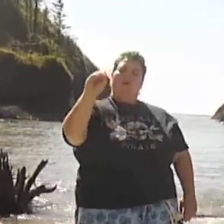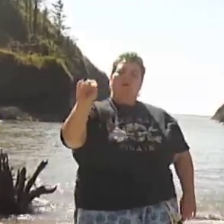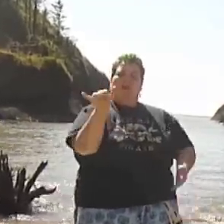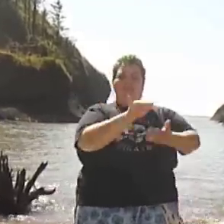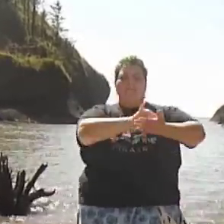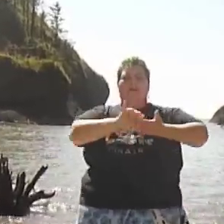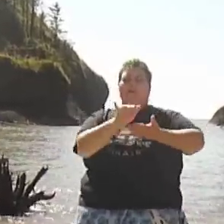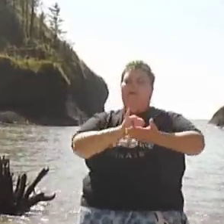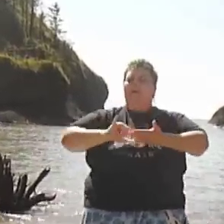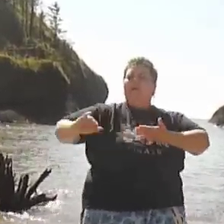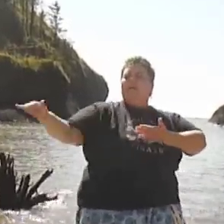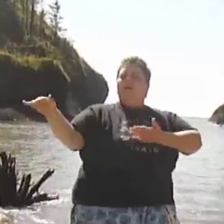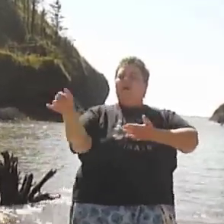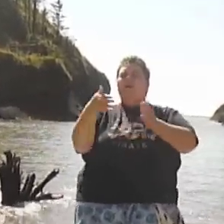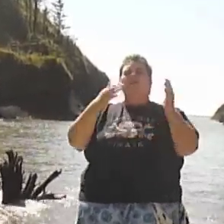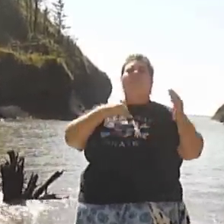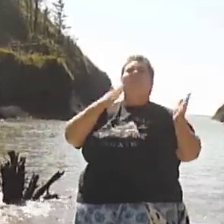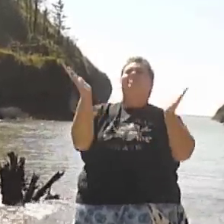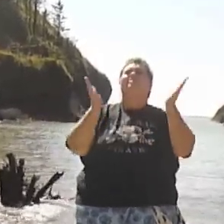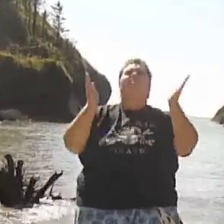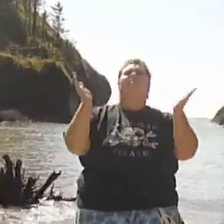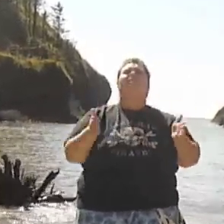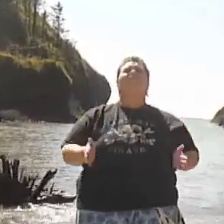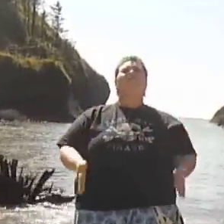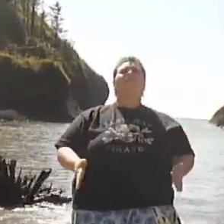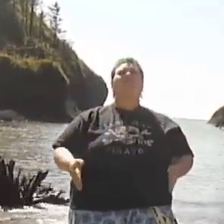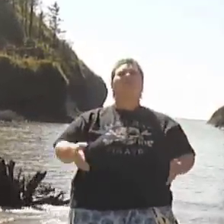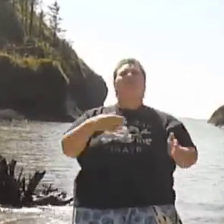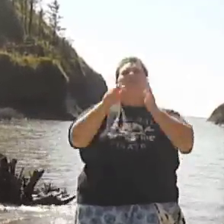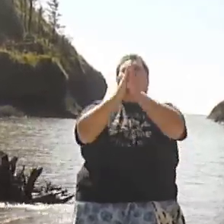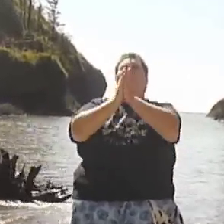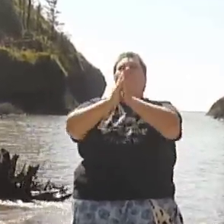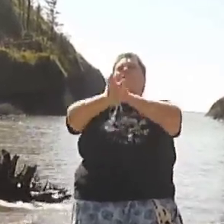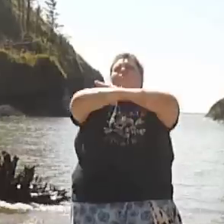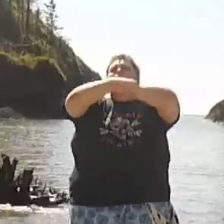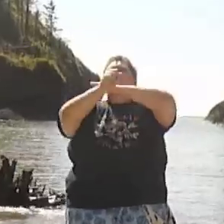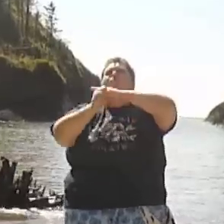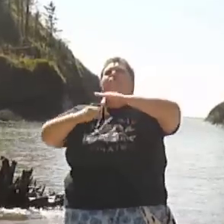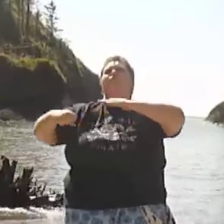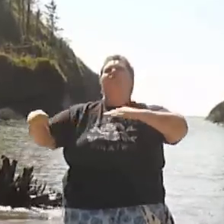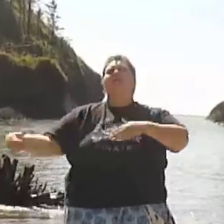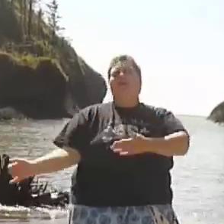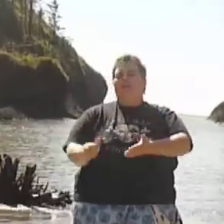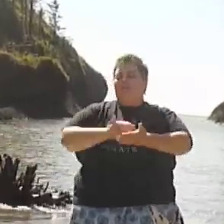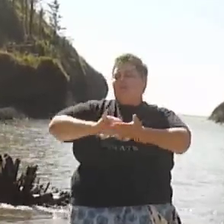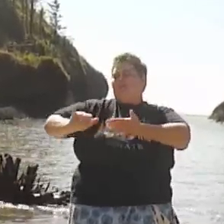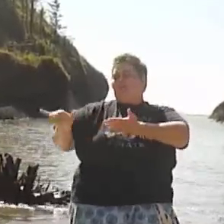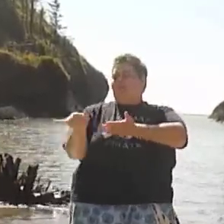Yes.